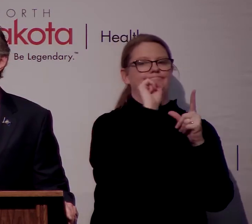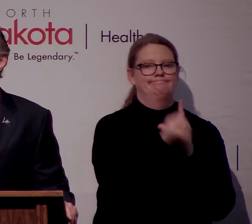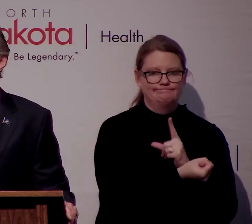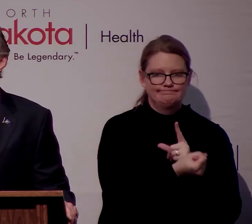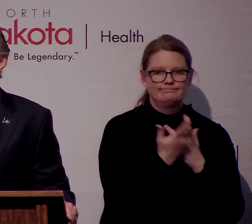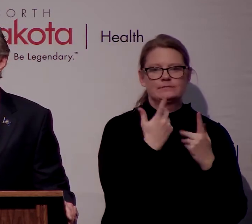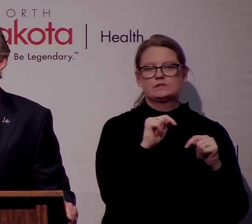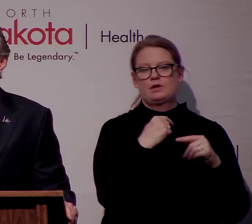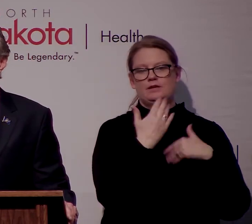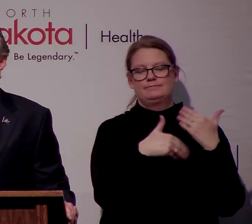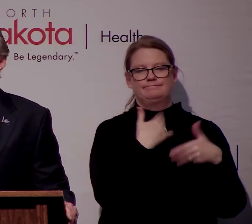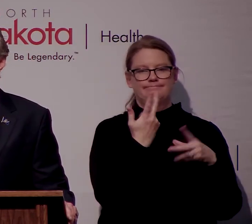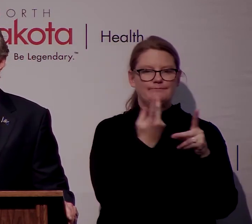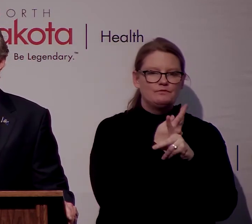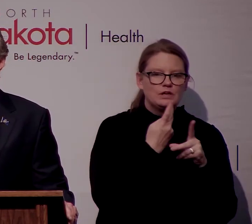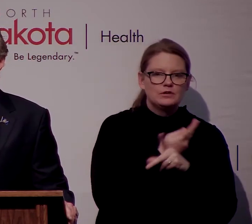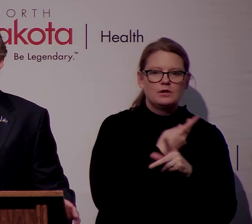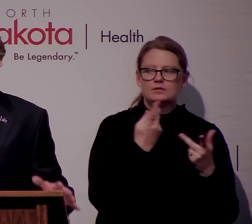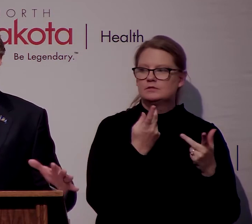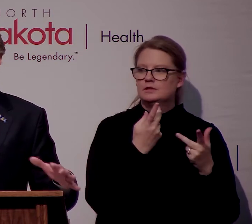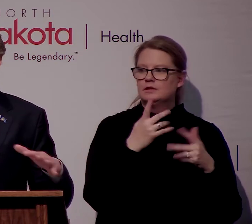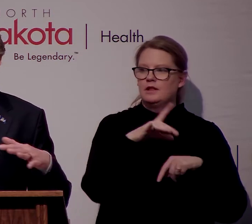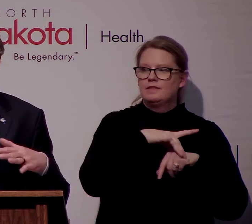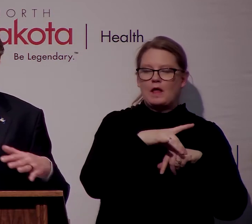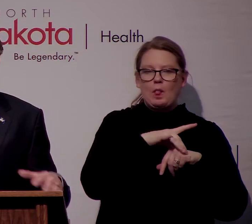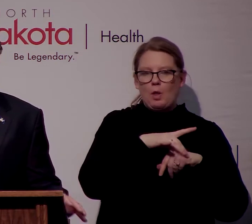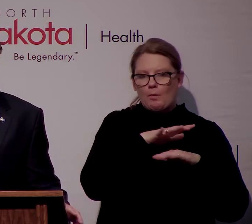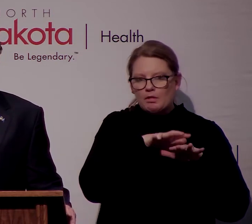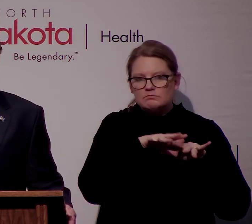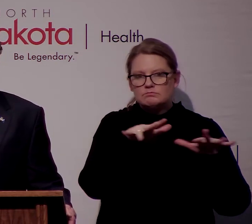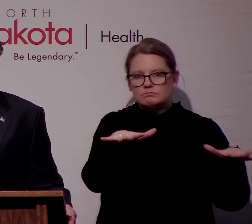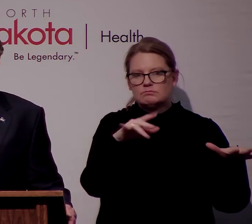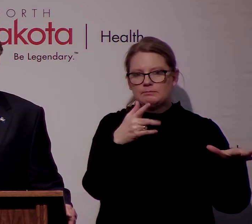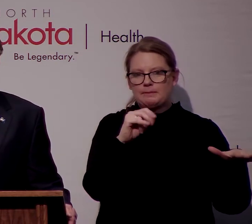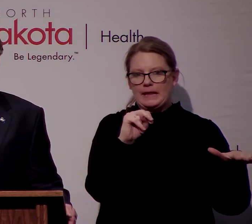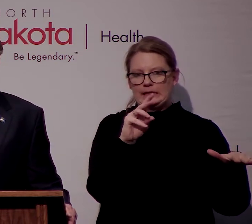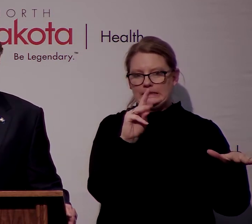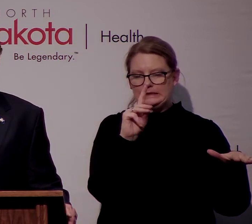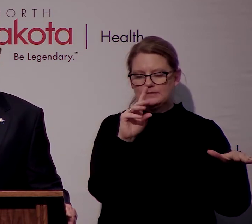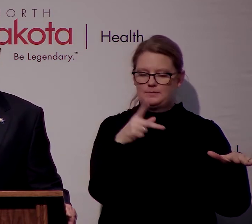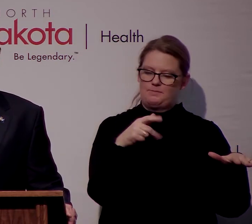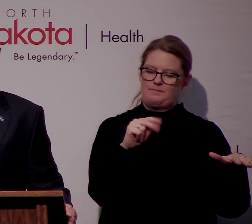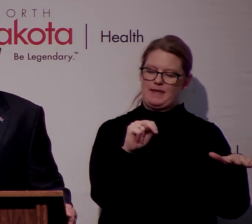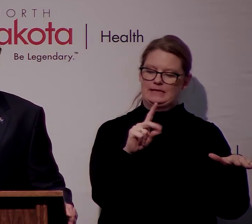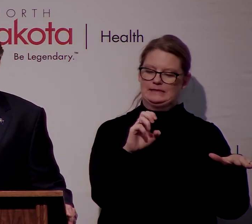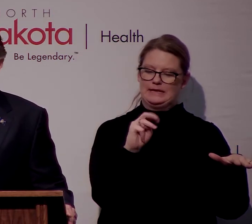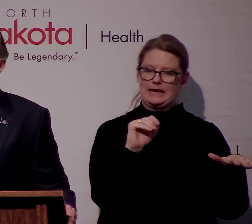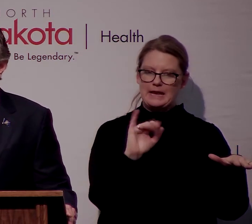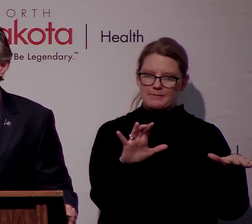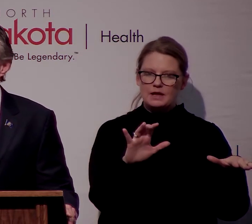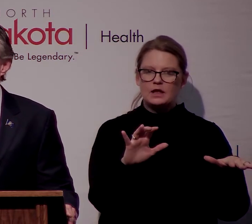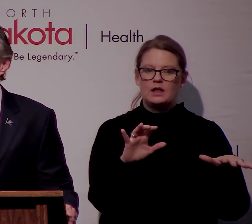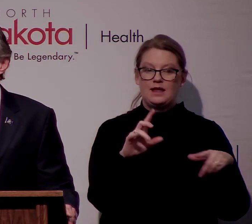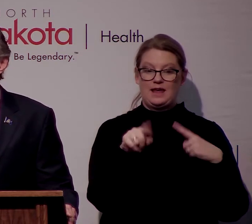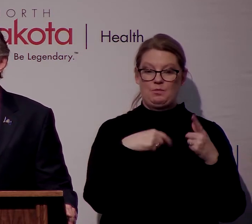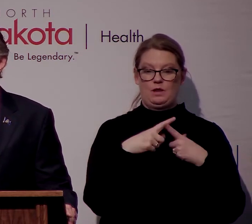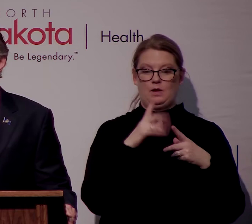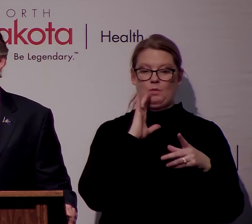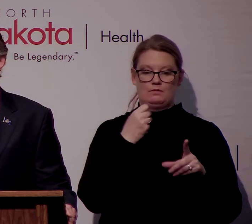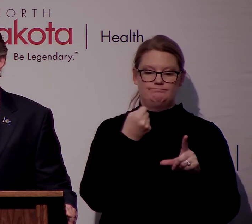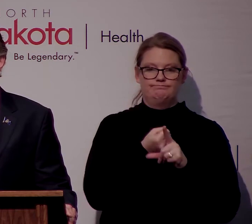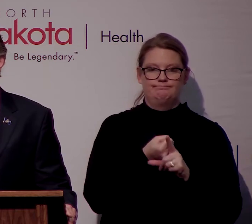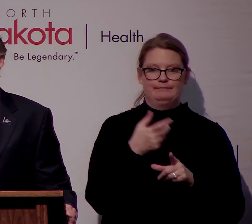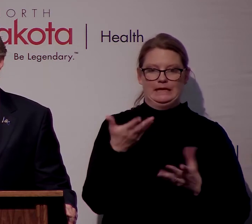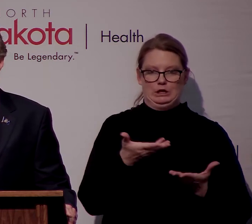trying to deal with the global pandemic and when and how it might reach the state of North Dakota,